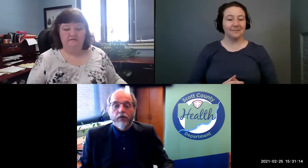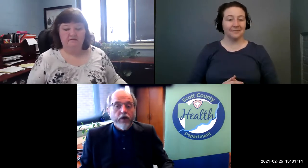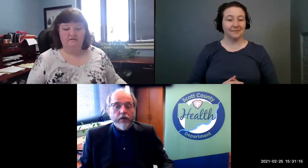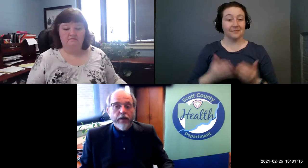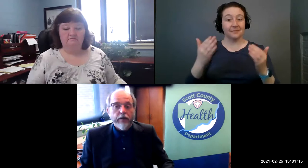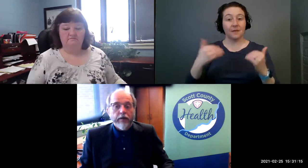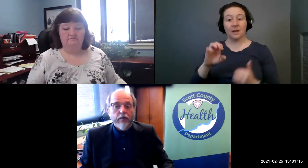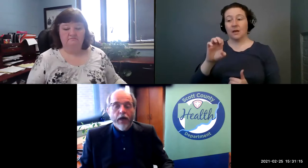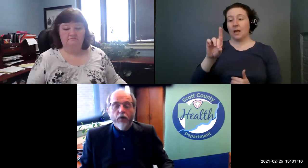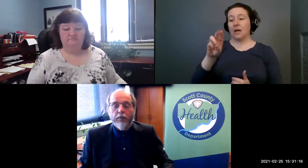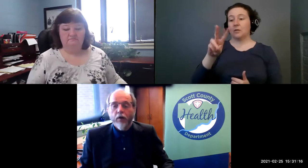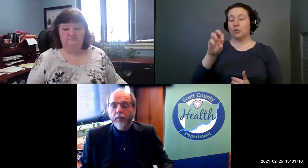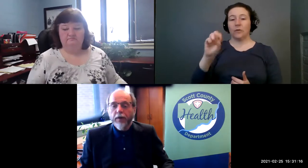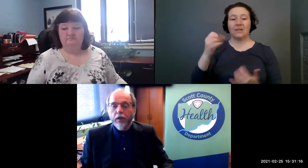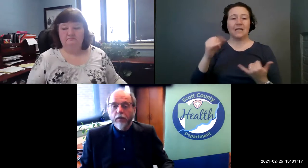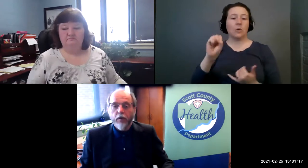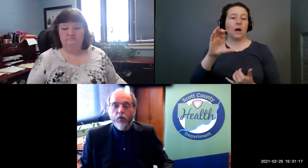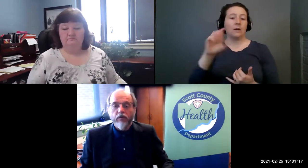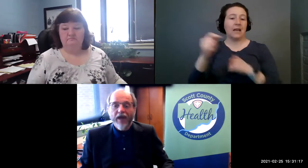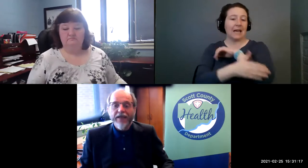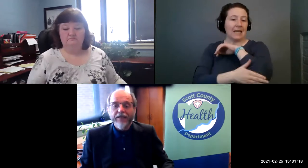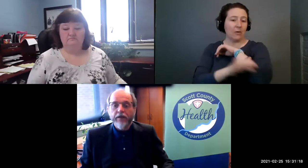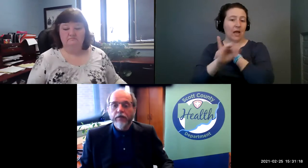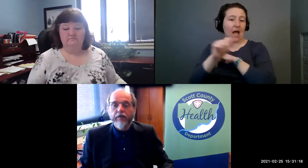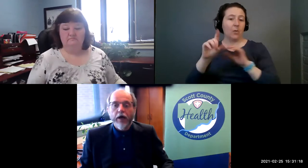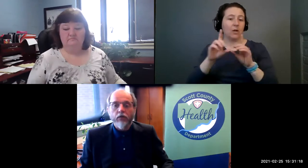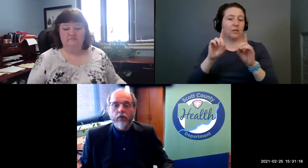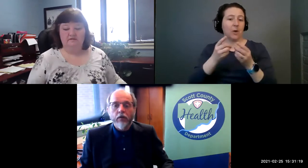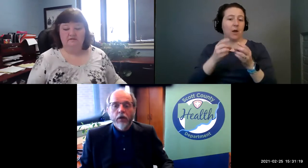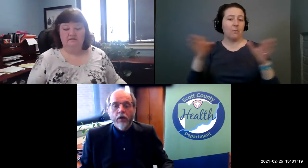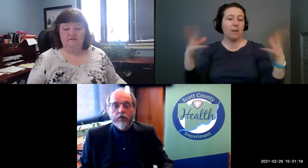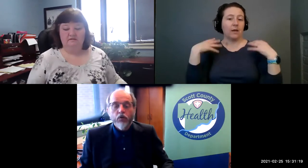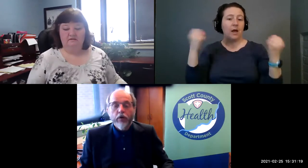In Scott County, Iowa Department of Public Health reports